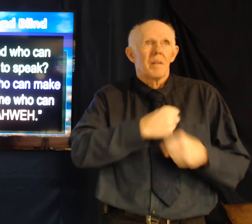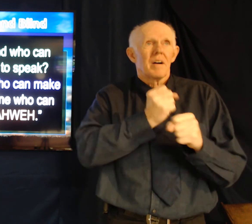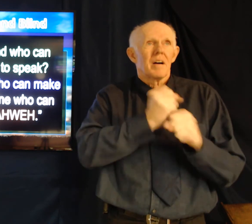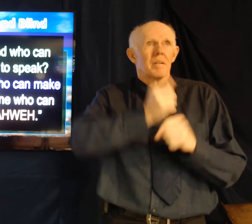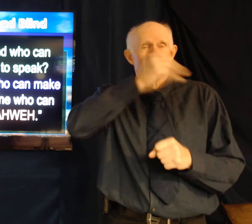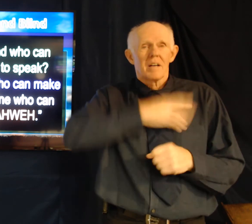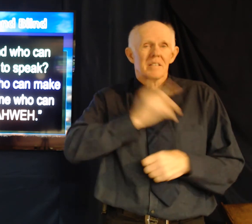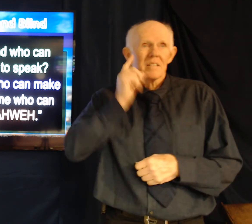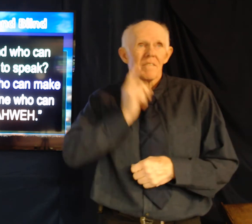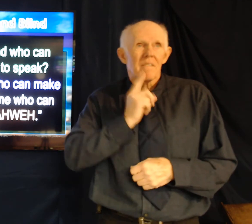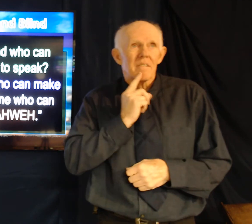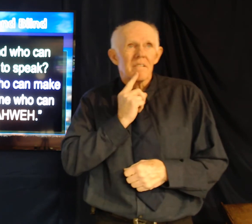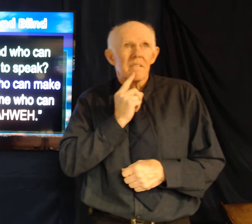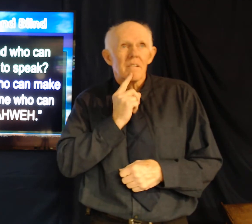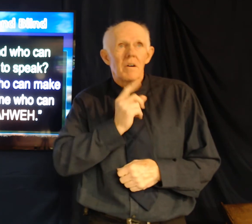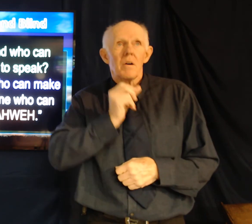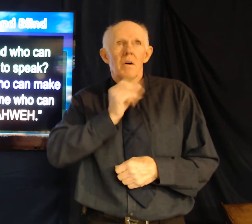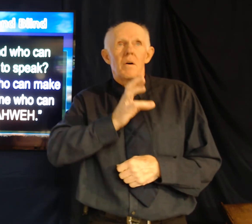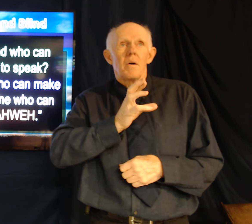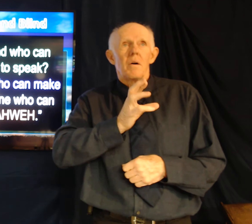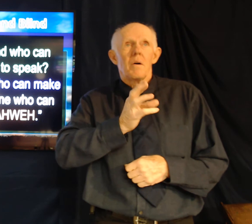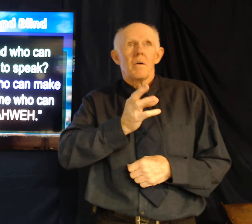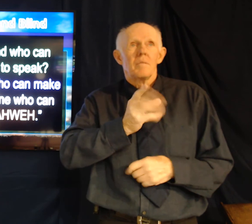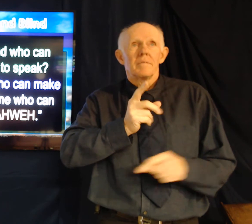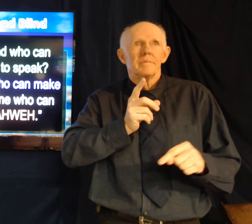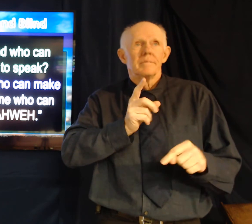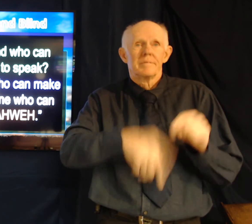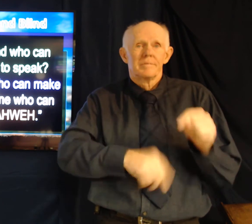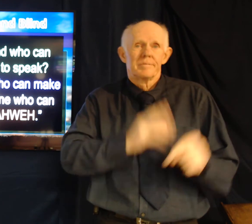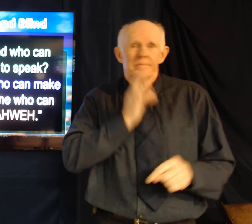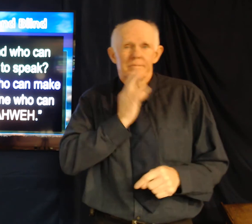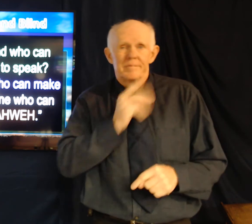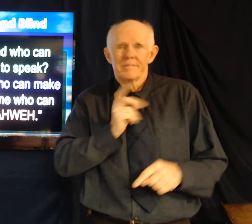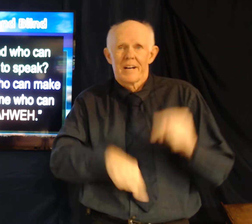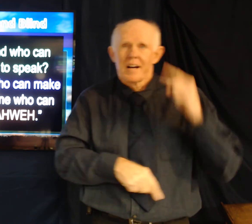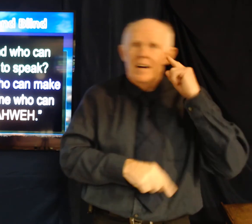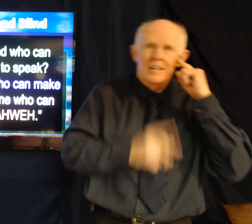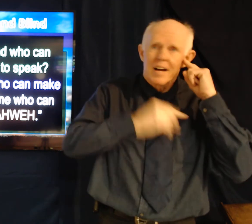can make a man deaf or not able to speak?